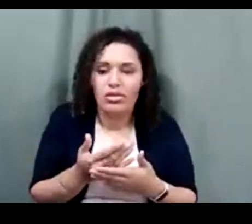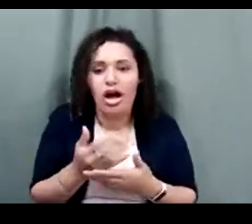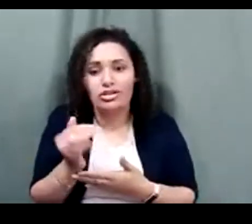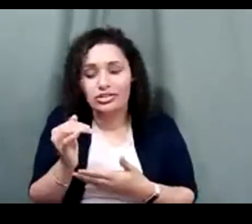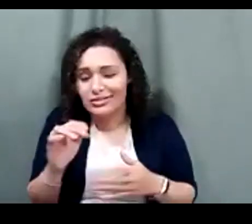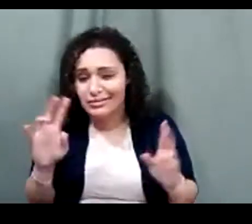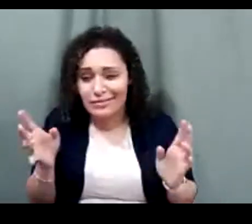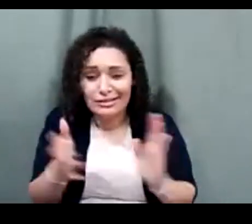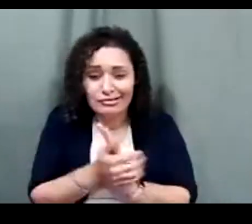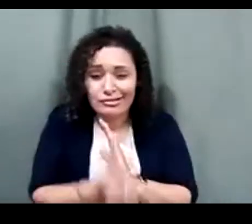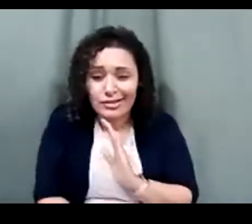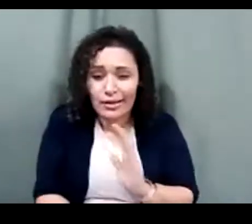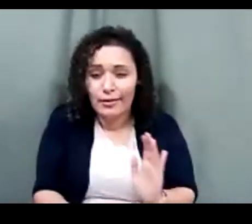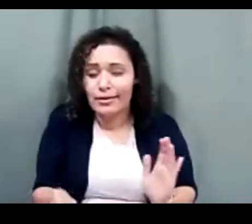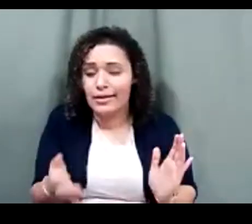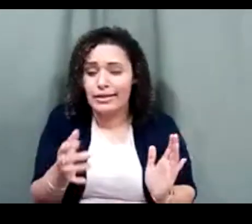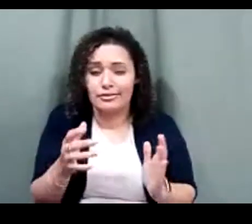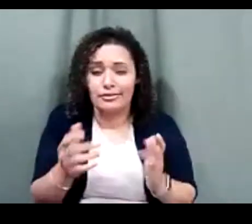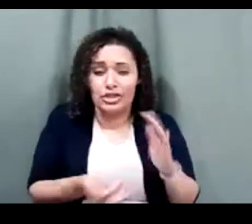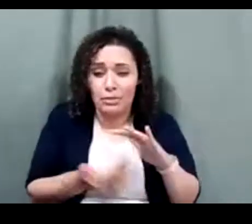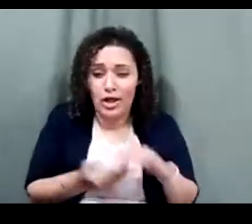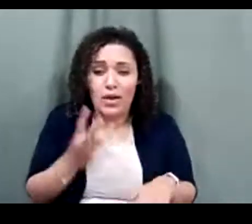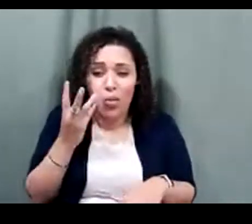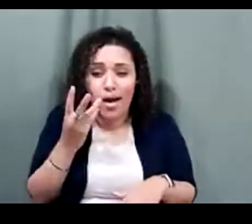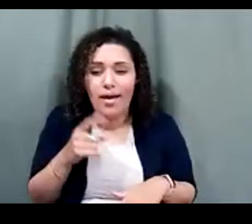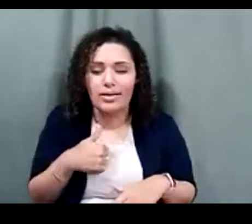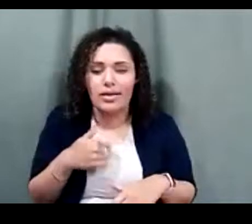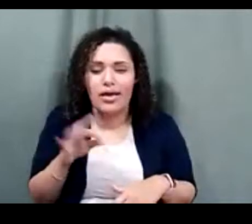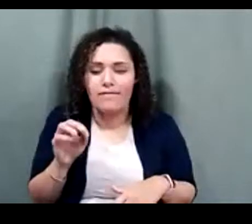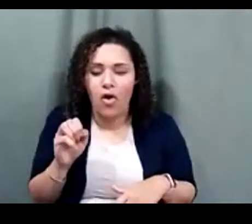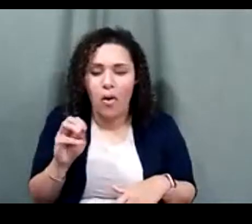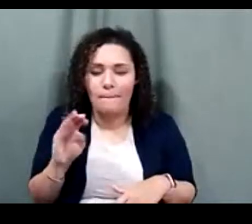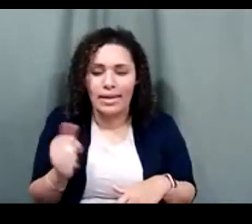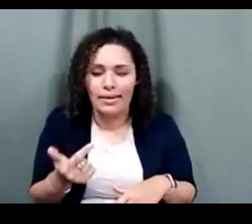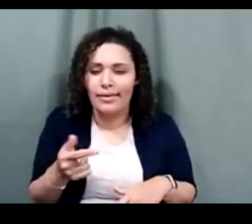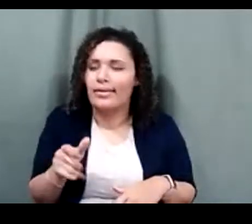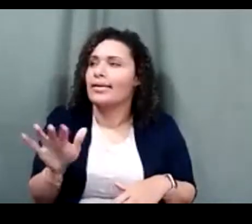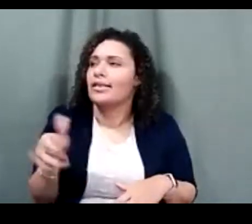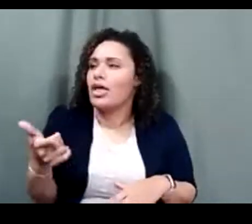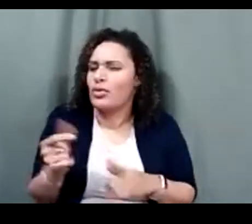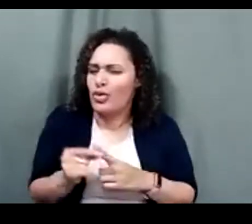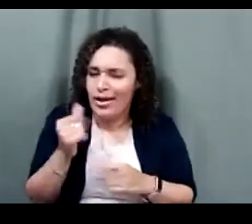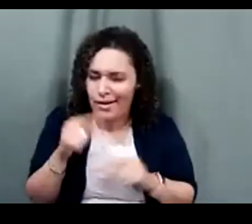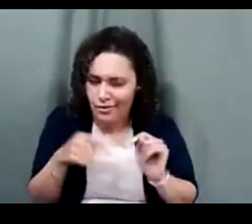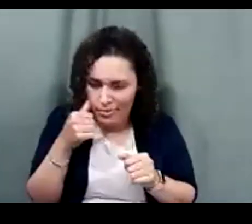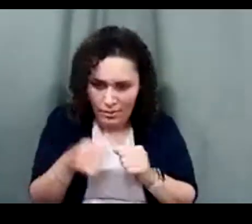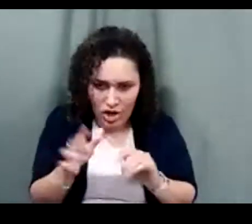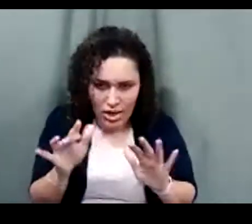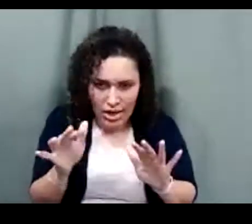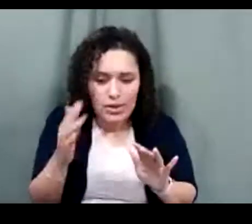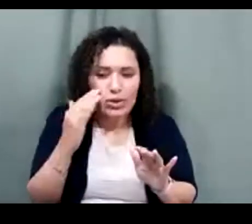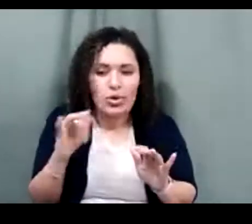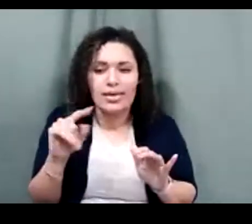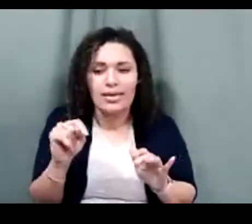about foaming and what's the other word? I can't remember the other one. But when you try to get the yeast